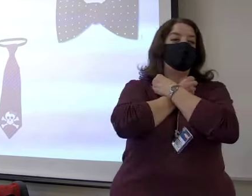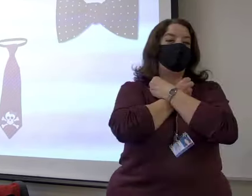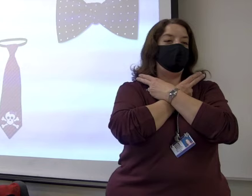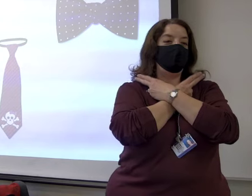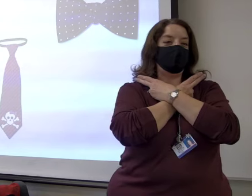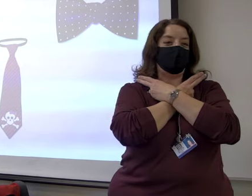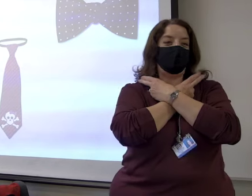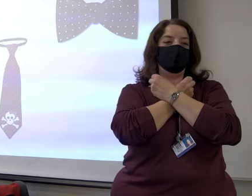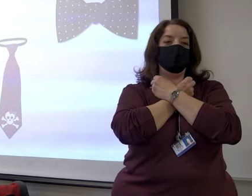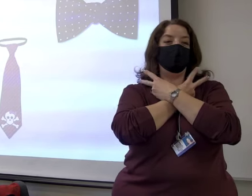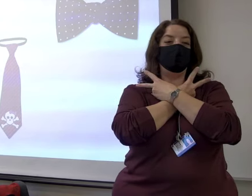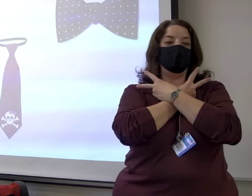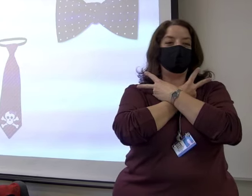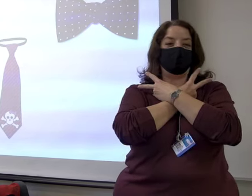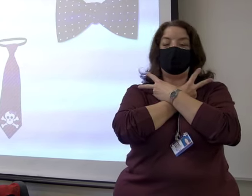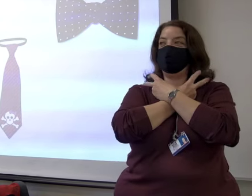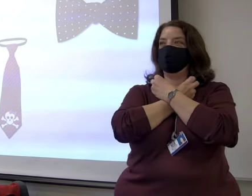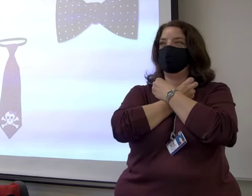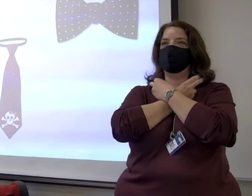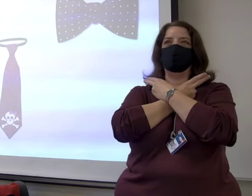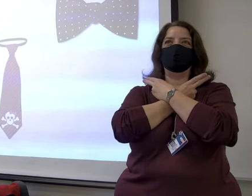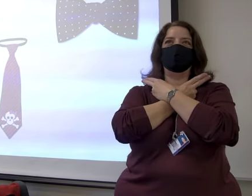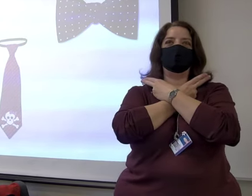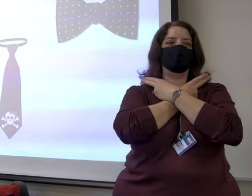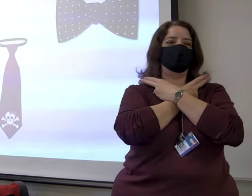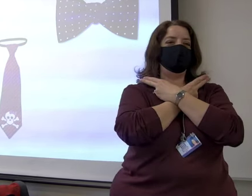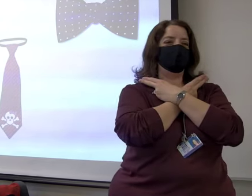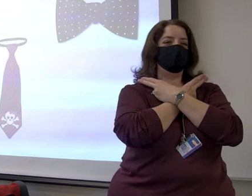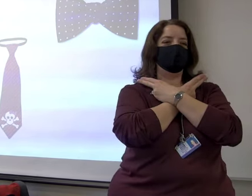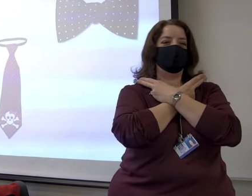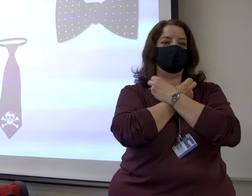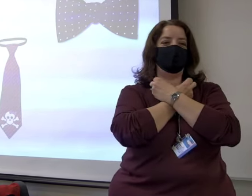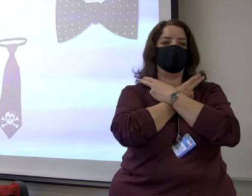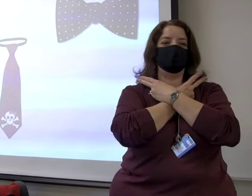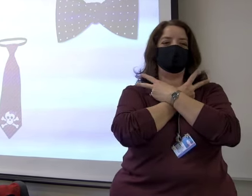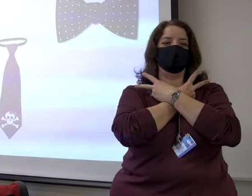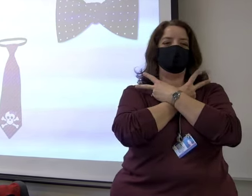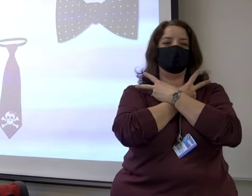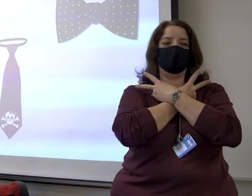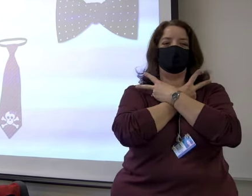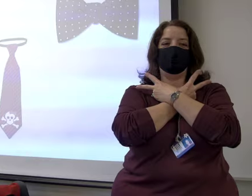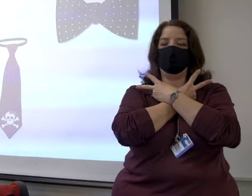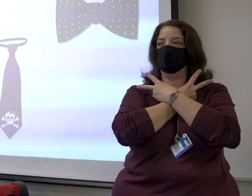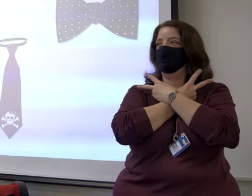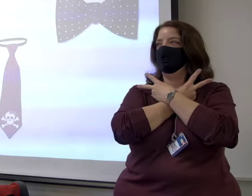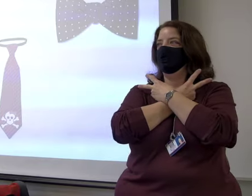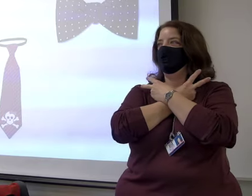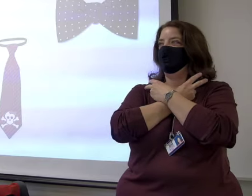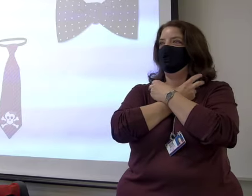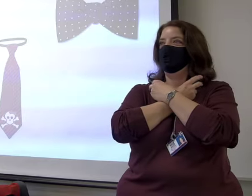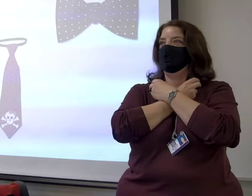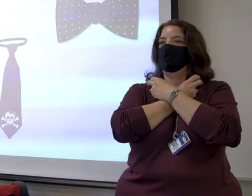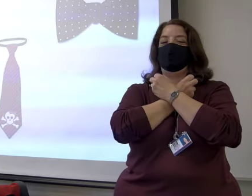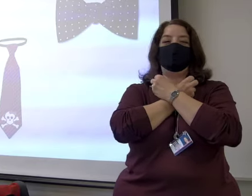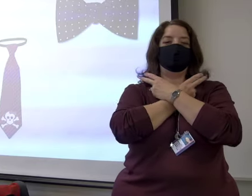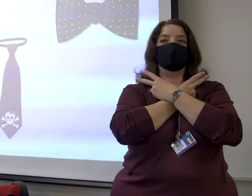Bow tie or bow tie. Sometimes some people do it with a U. Some people do it with like a V. A certain